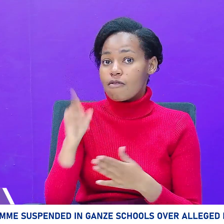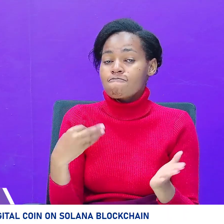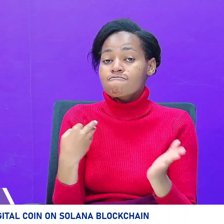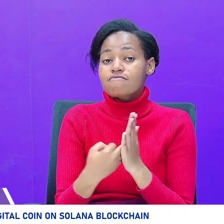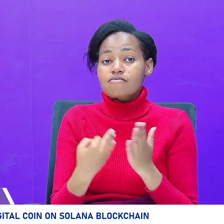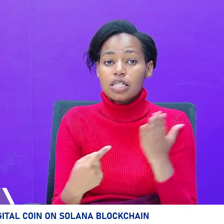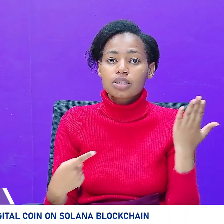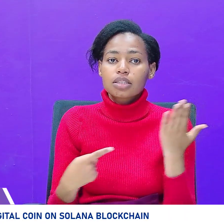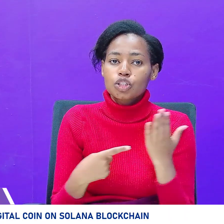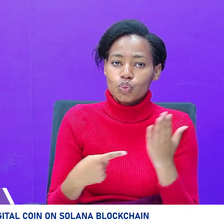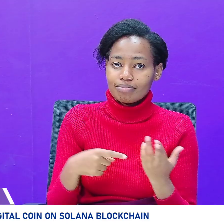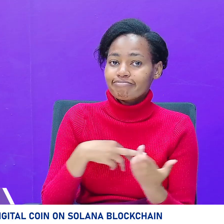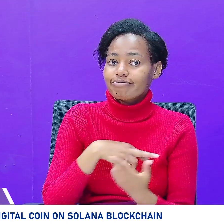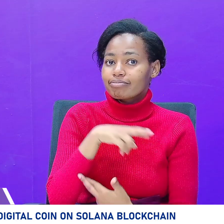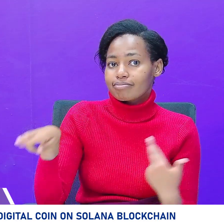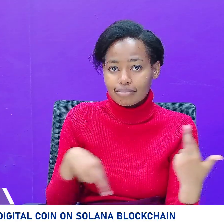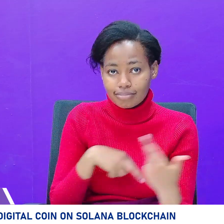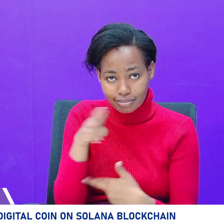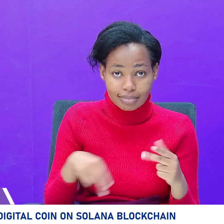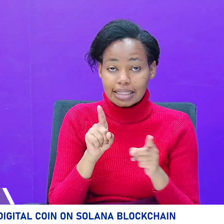of Africa's financial technology revolution.